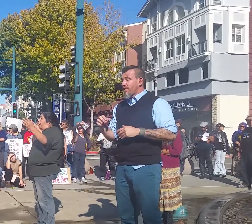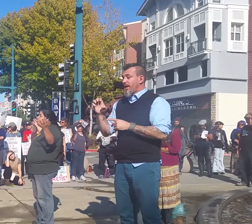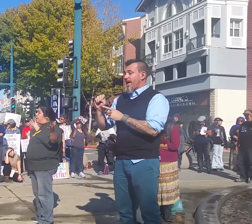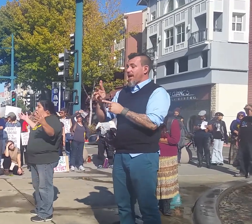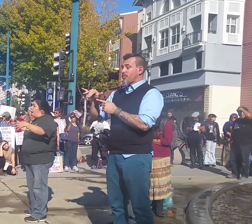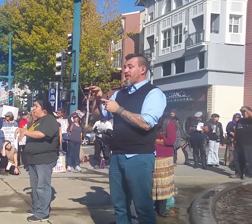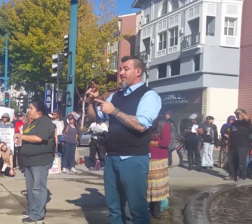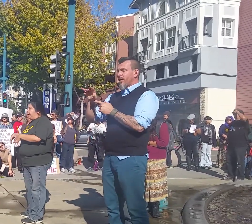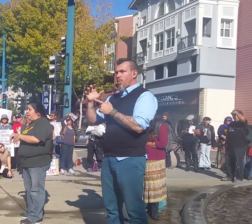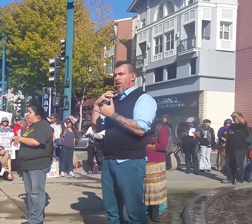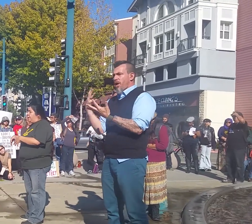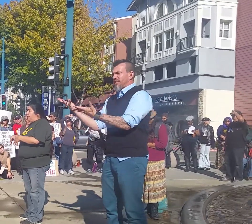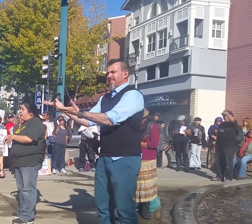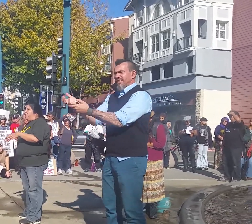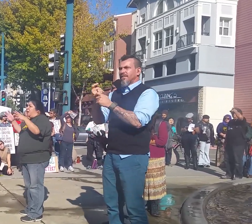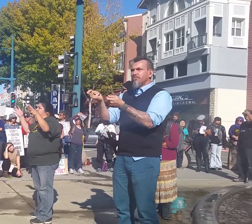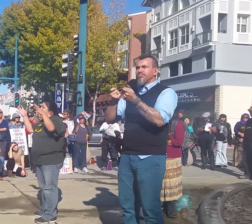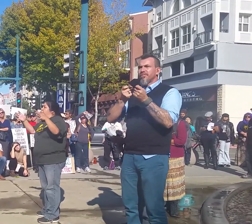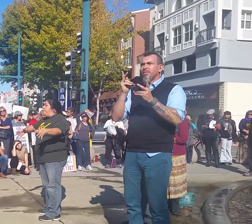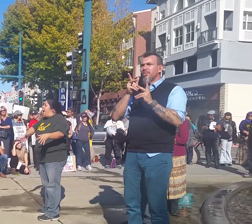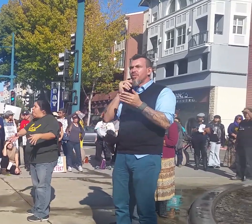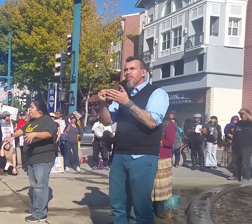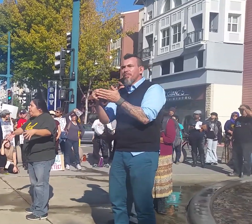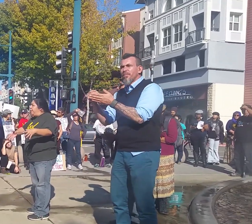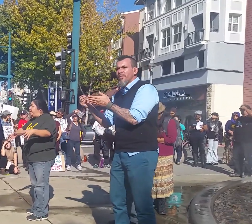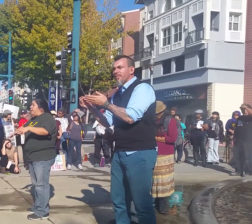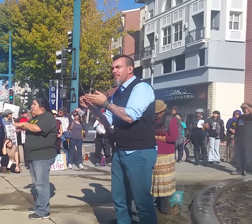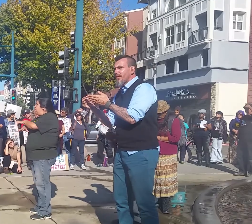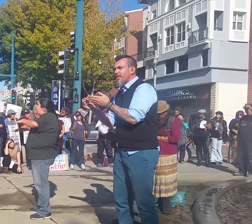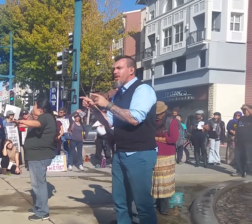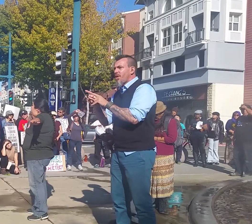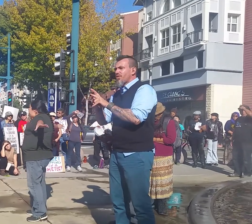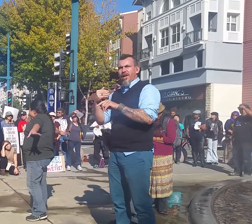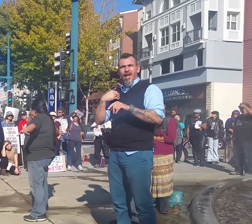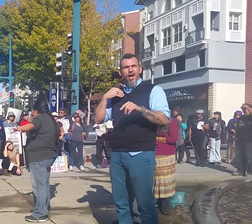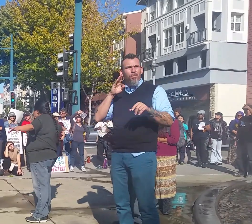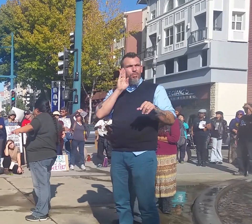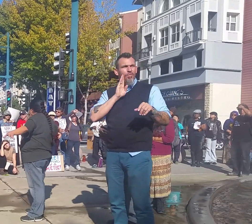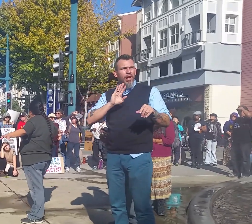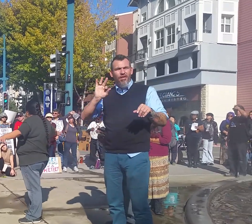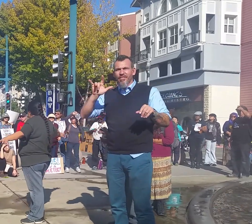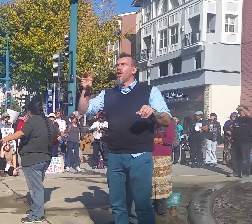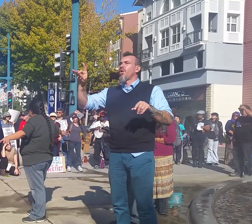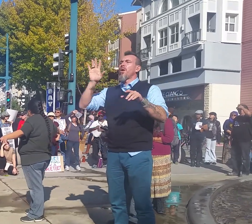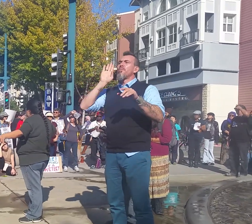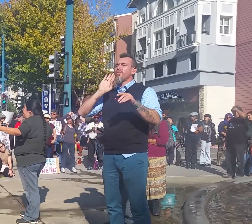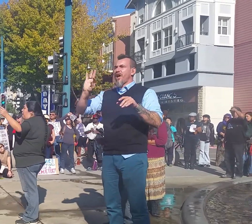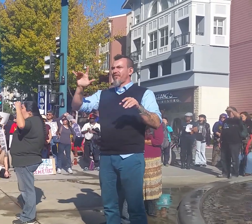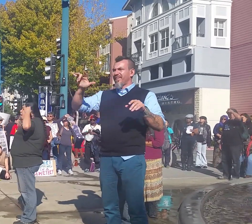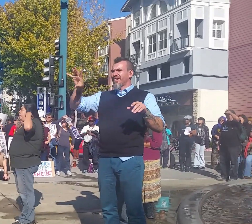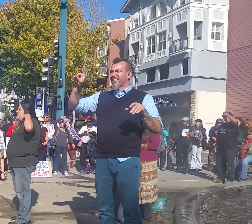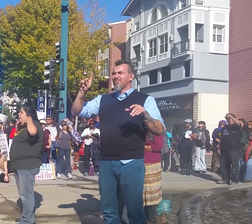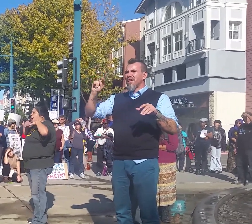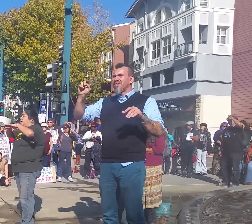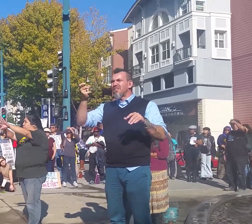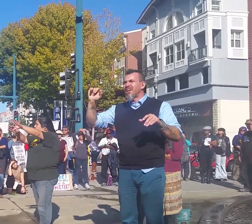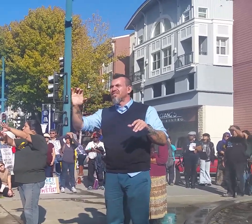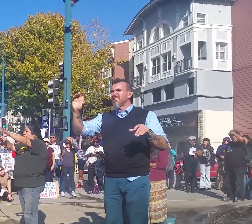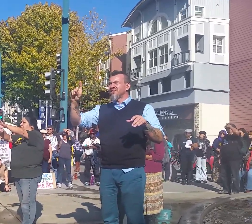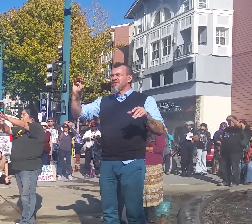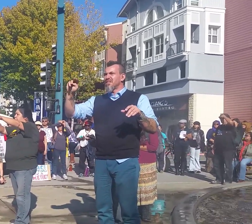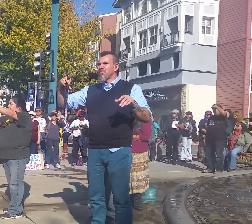they wanted to bring commerce here. They also had a brownfield because this place was a toxic dump. And all of the